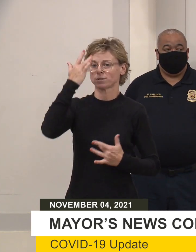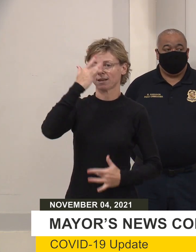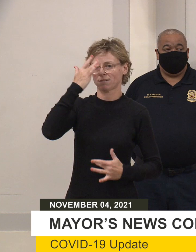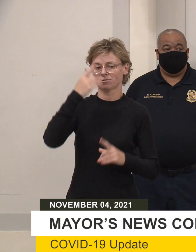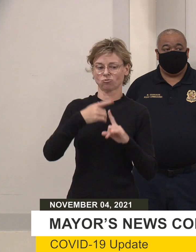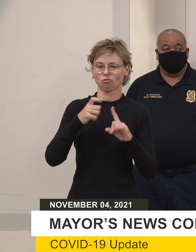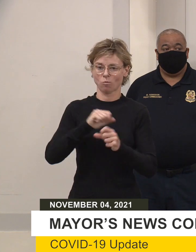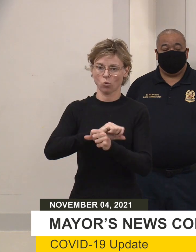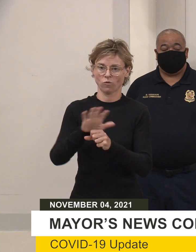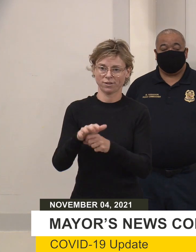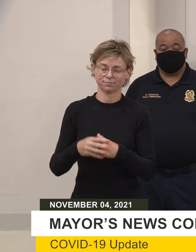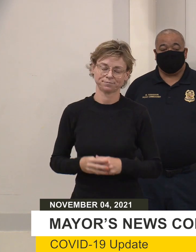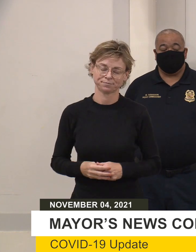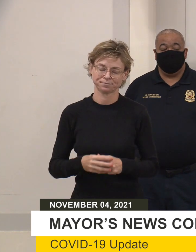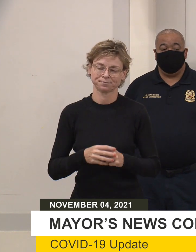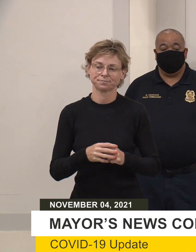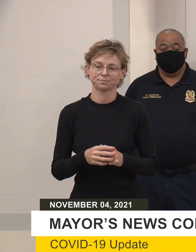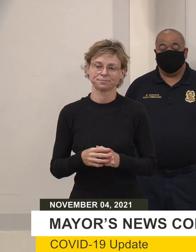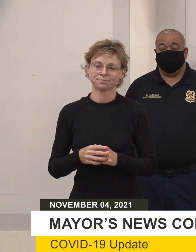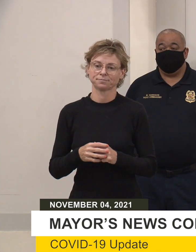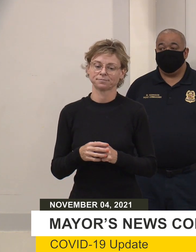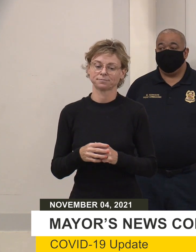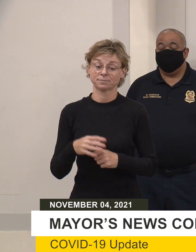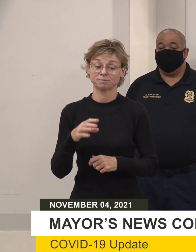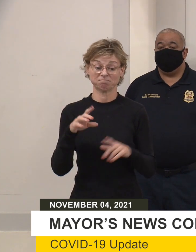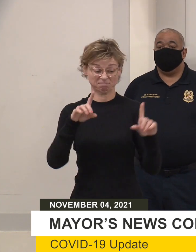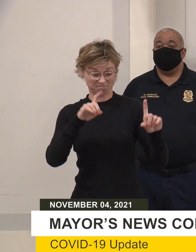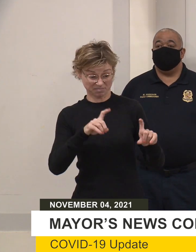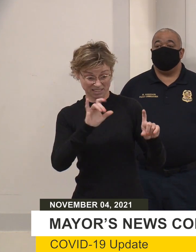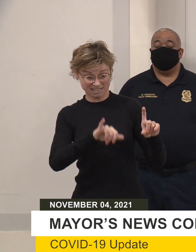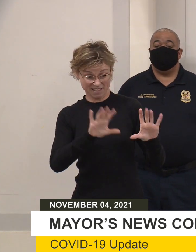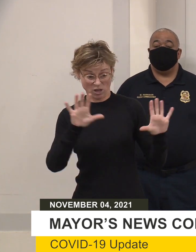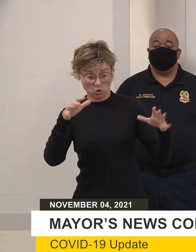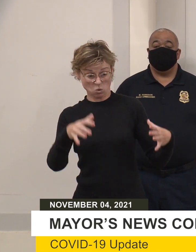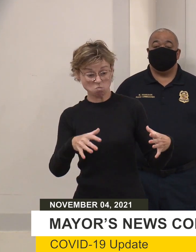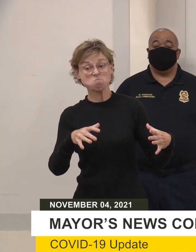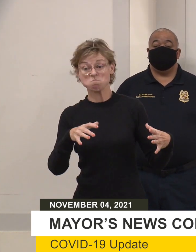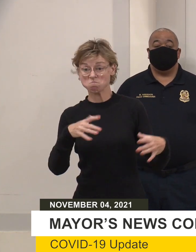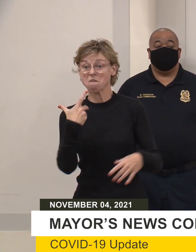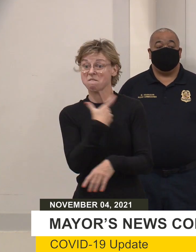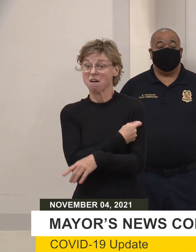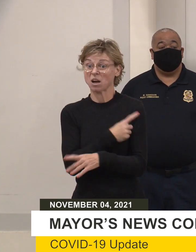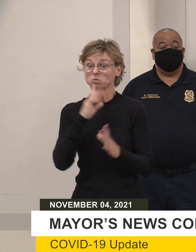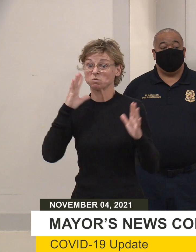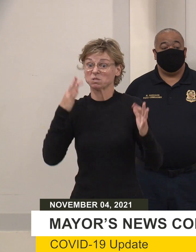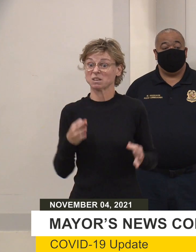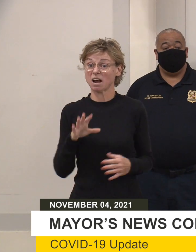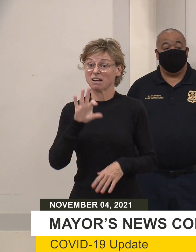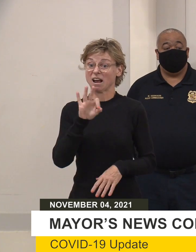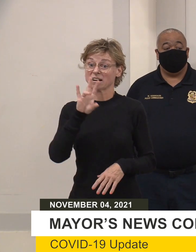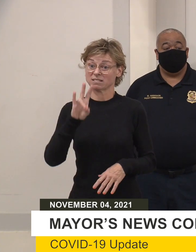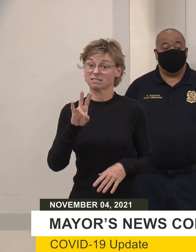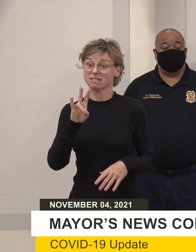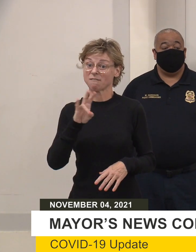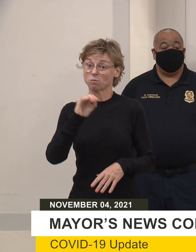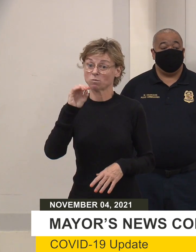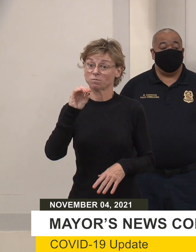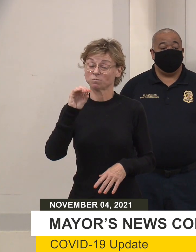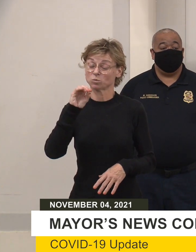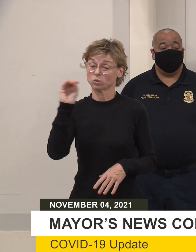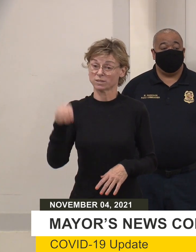COVID-19. In clinical trials performed in this group, the vaccine was found to be 90.7% effective at